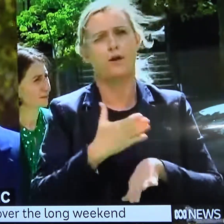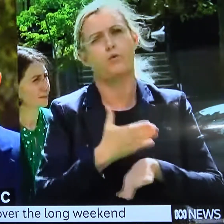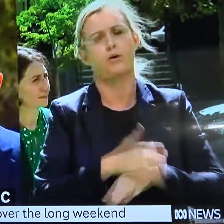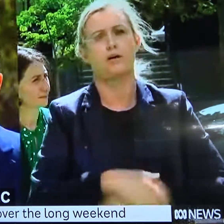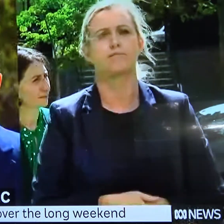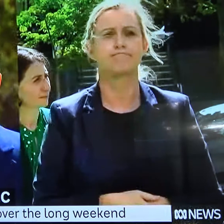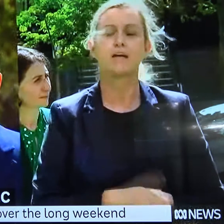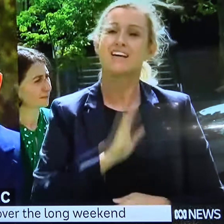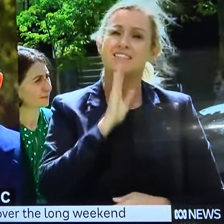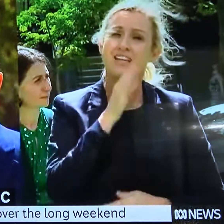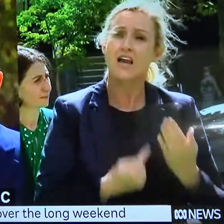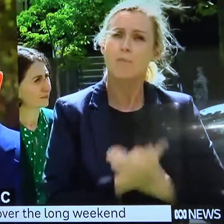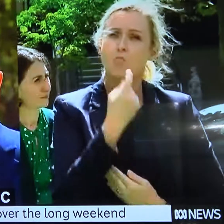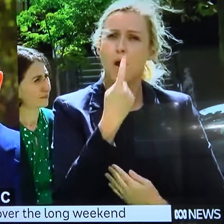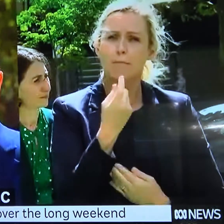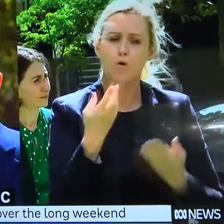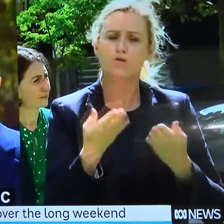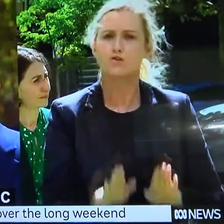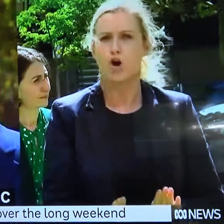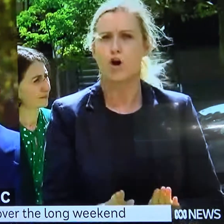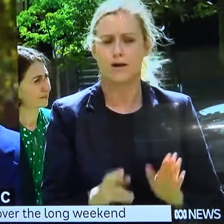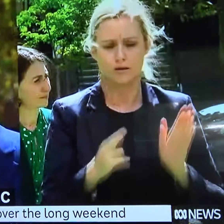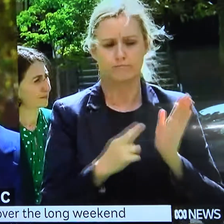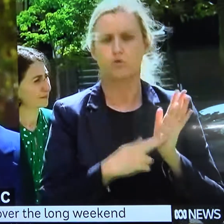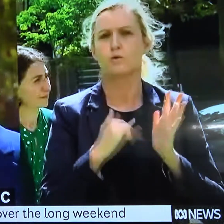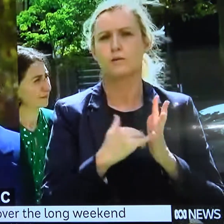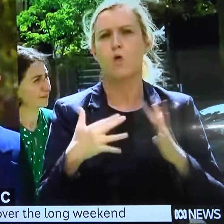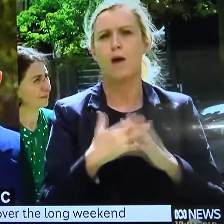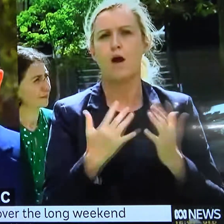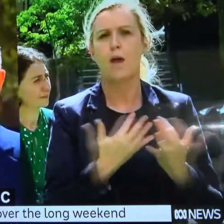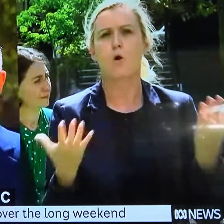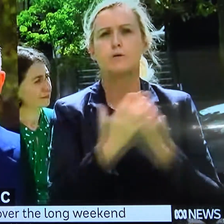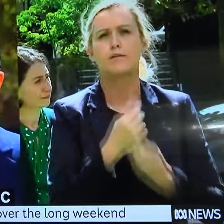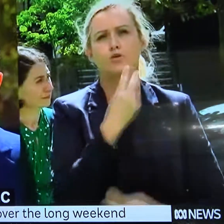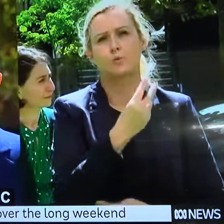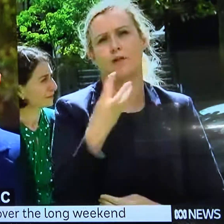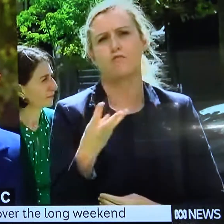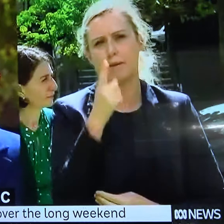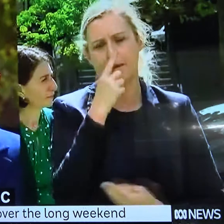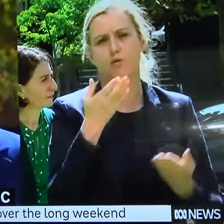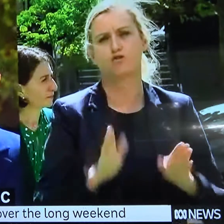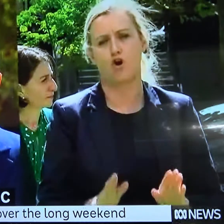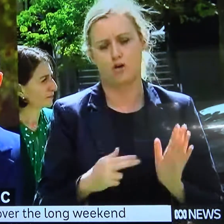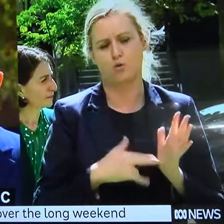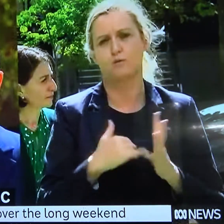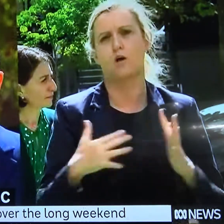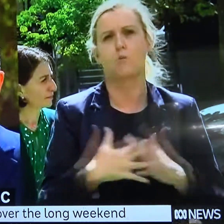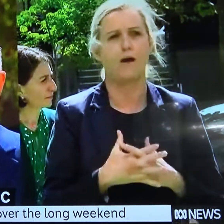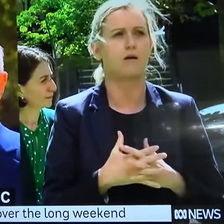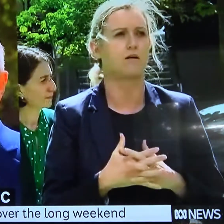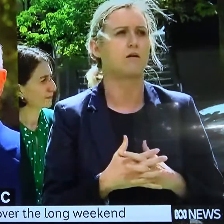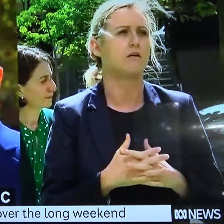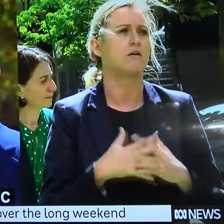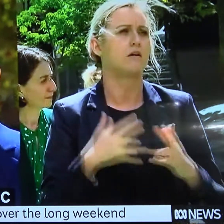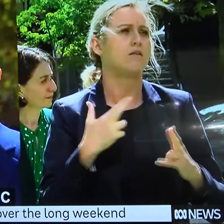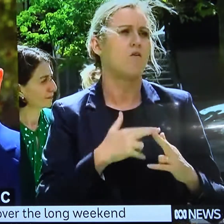Sadly, we've had one more death, which has taken the New South Wales toll to 23 deaths. And again, on behalf of the community